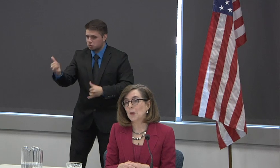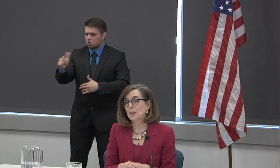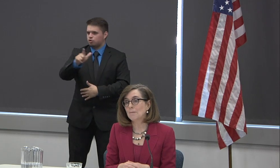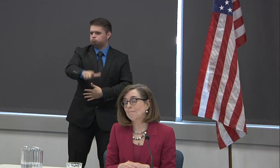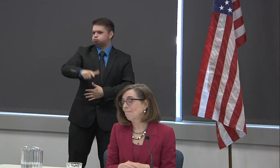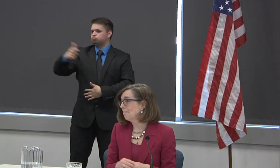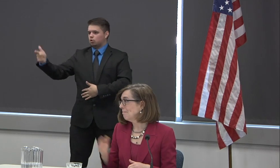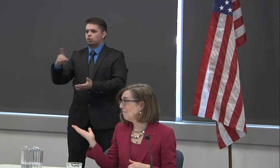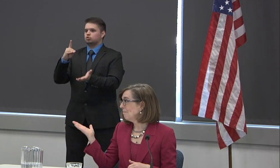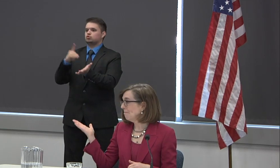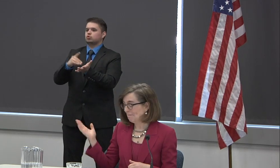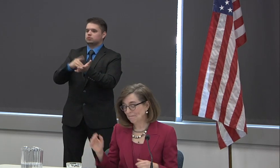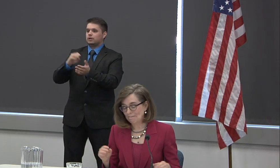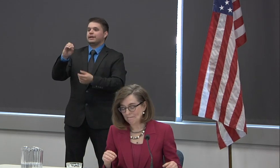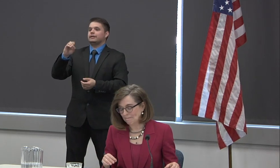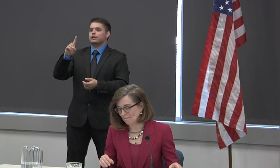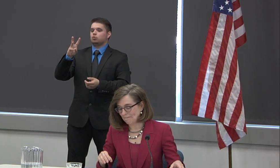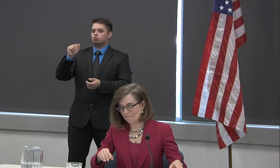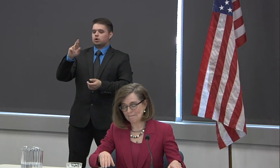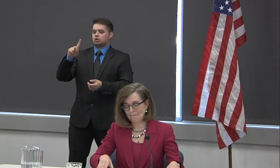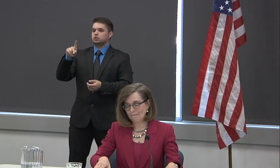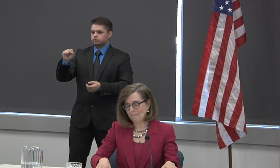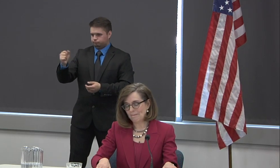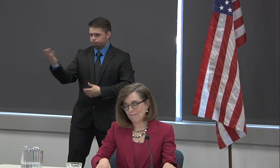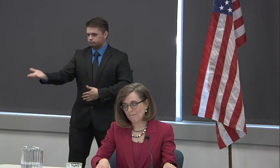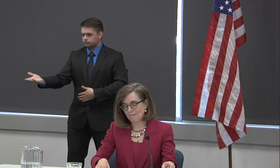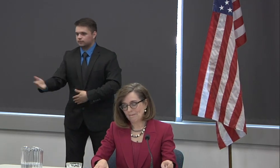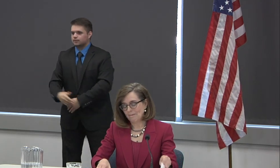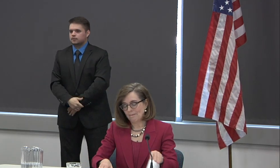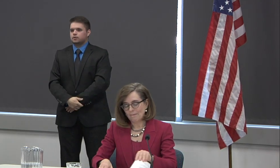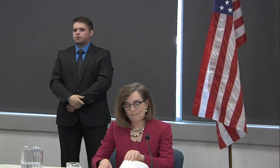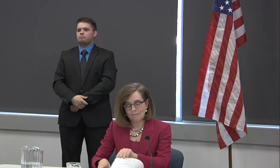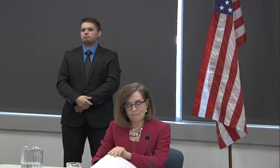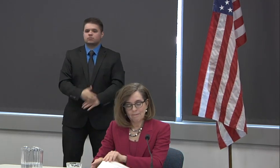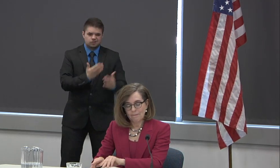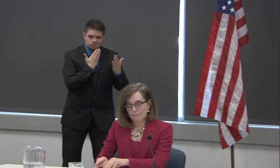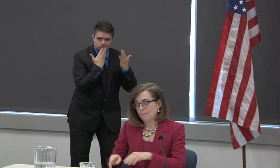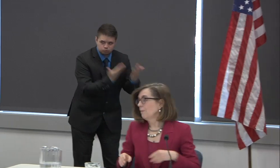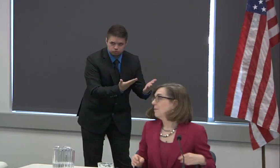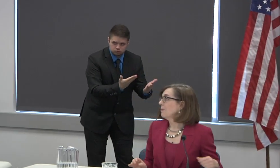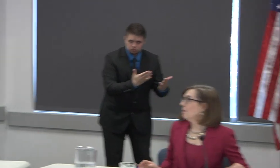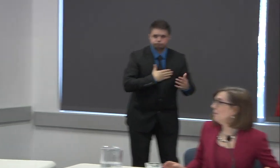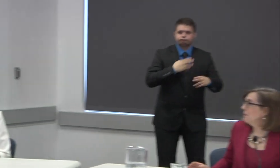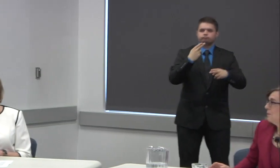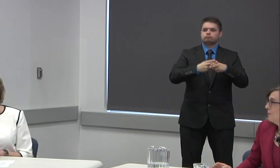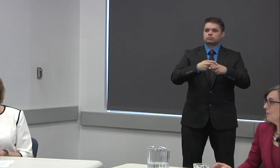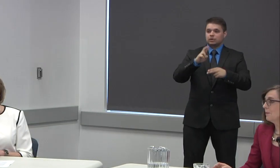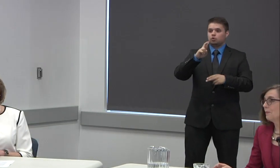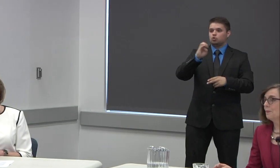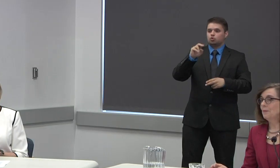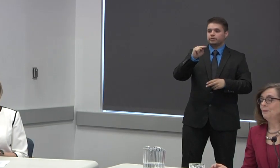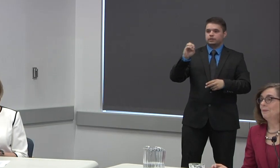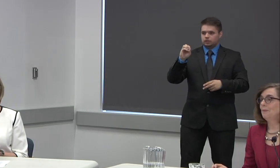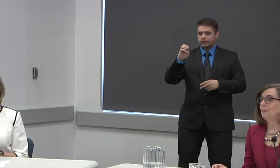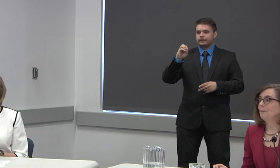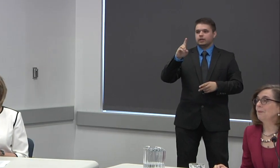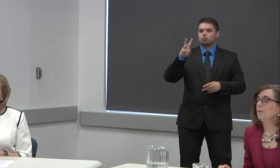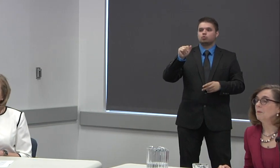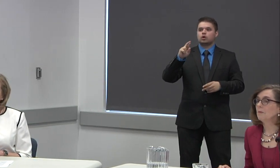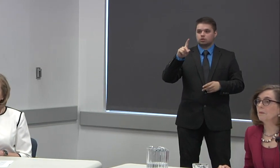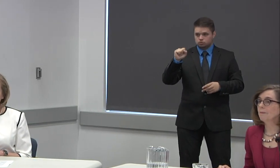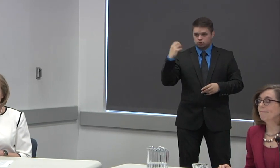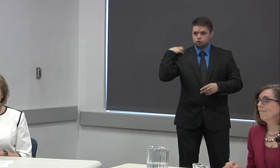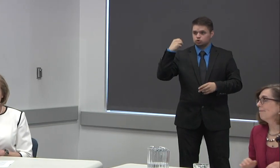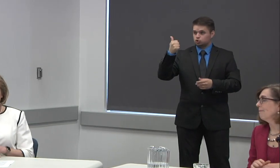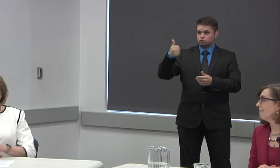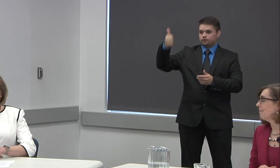Edwards. Thank you, Governor Brown. Good morning, everyone. My name is Renee Edwards, and I'm the Chief Medical Officer of OHSU